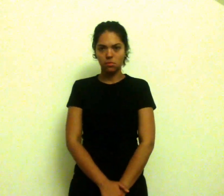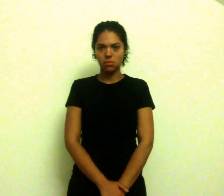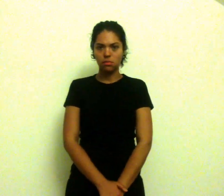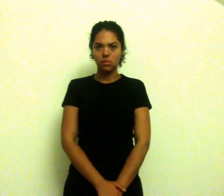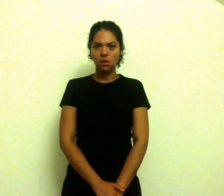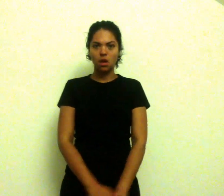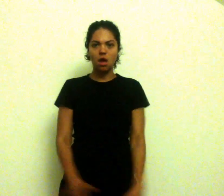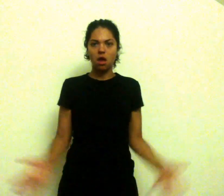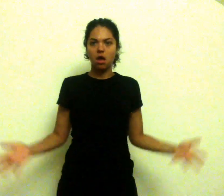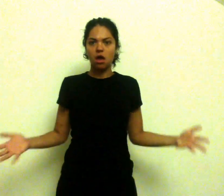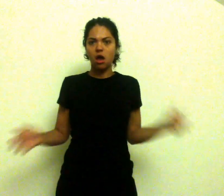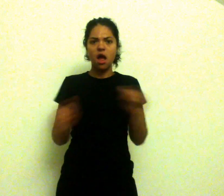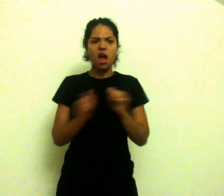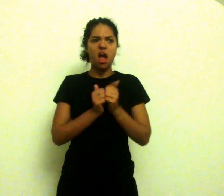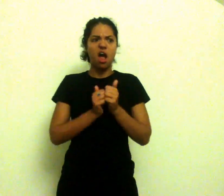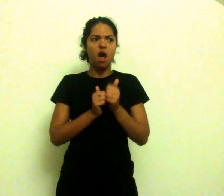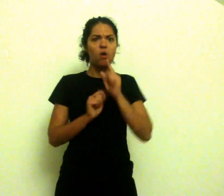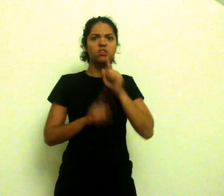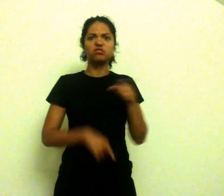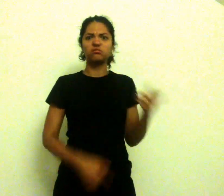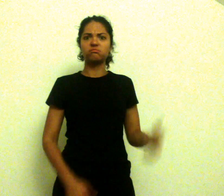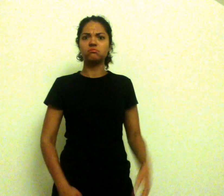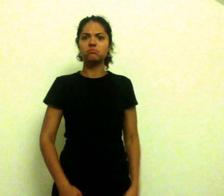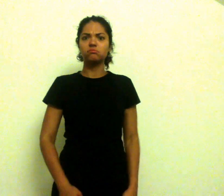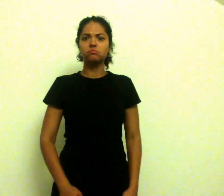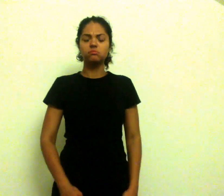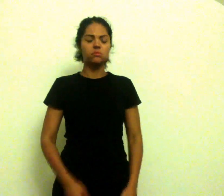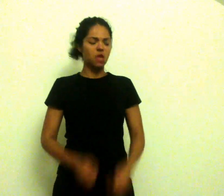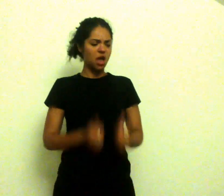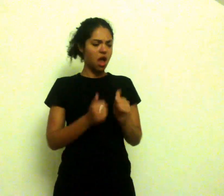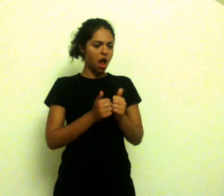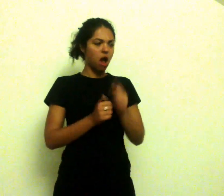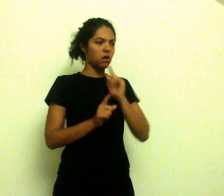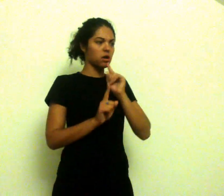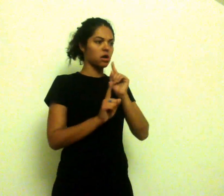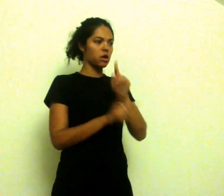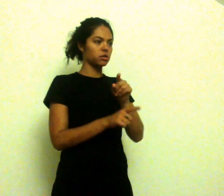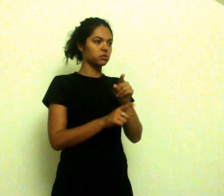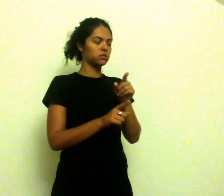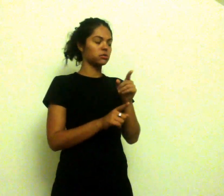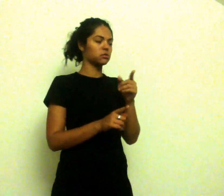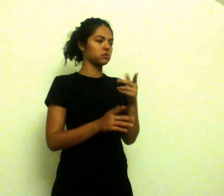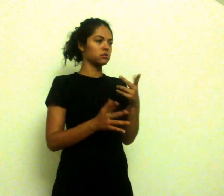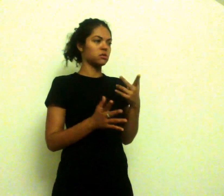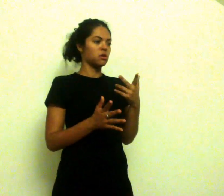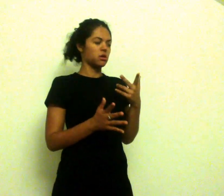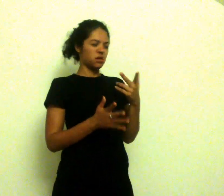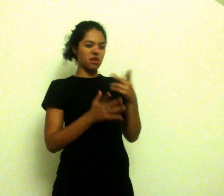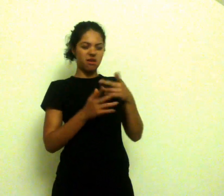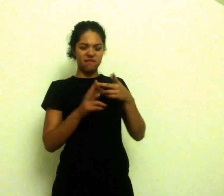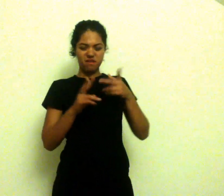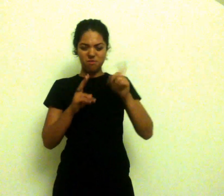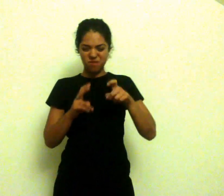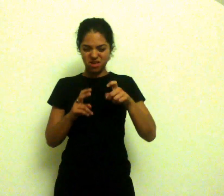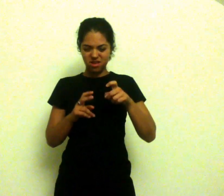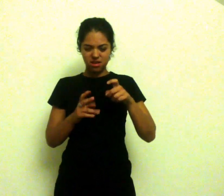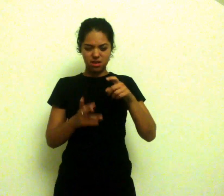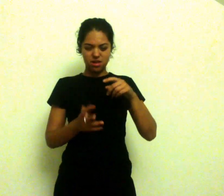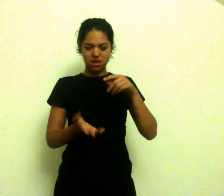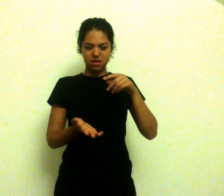How do you answer that? How do you answer that without first even establishing a worldview and the